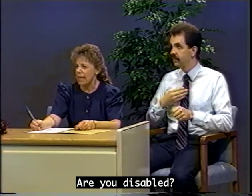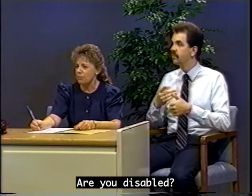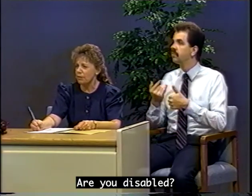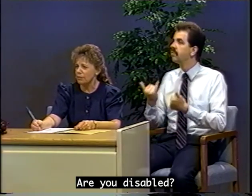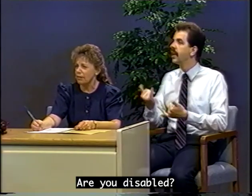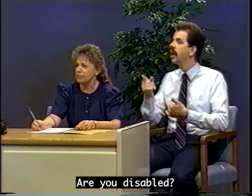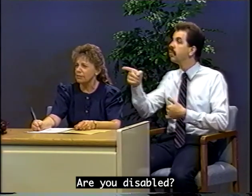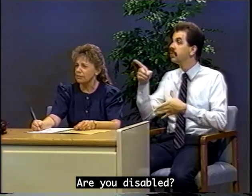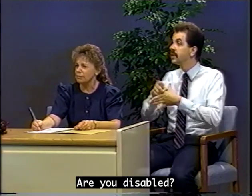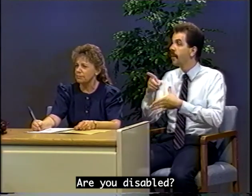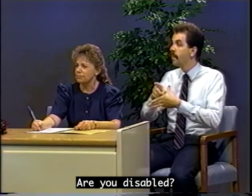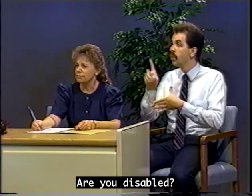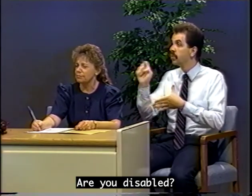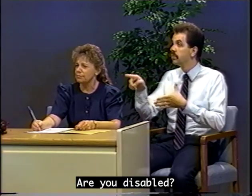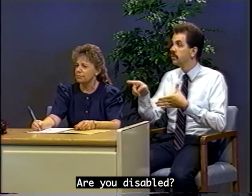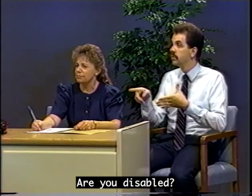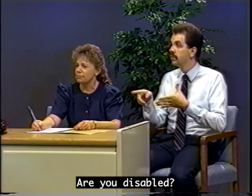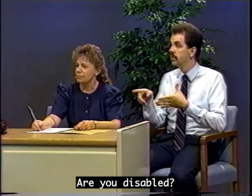you disabled?